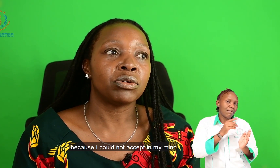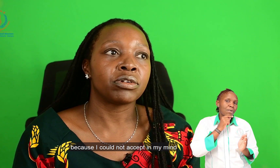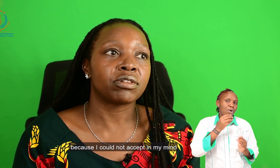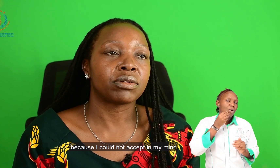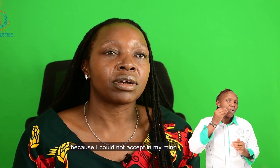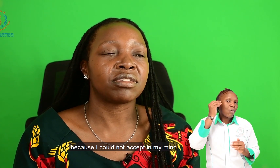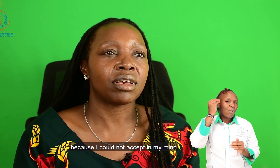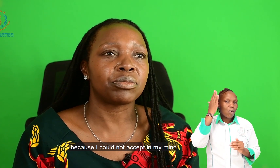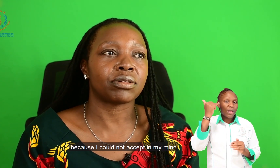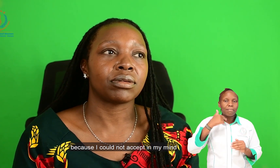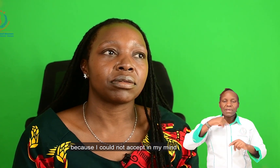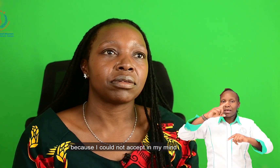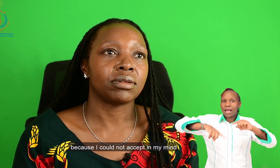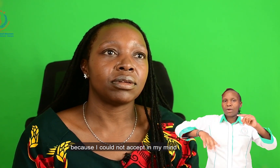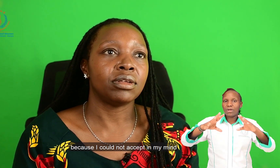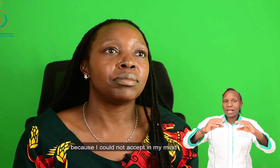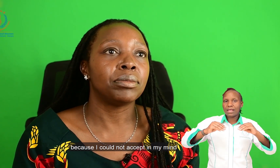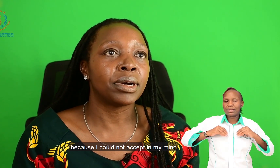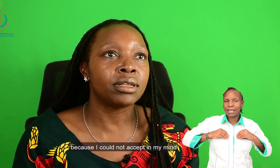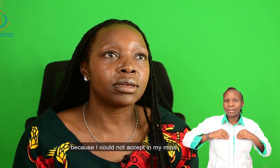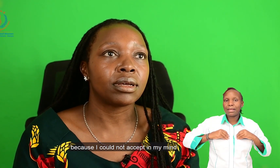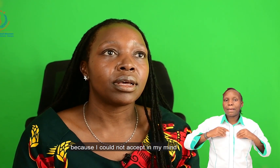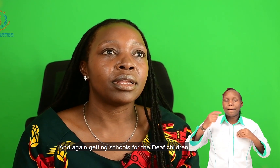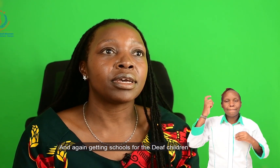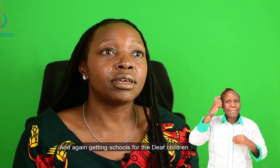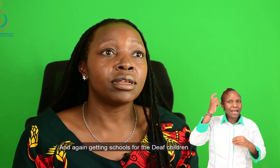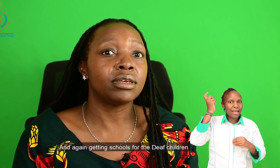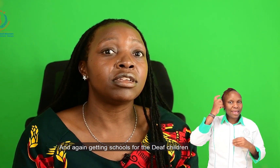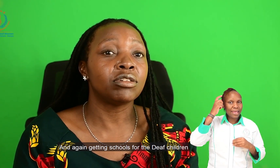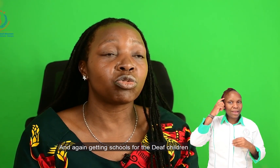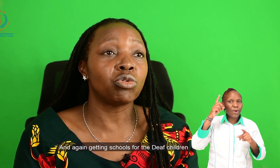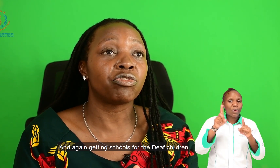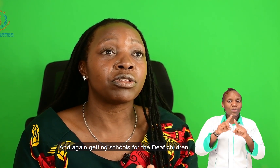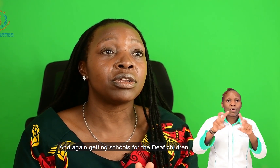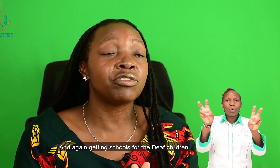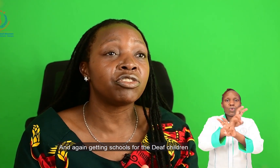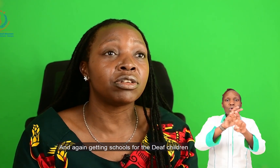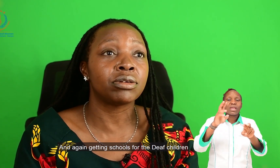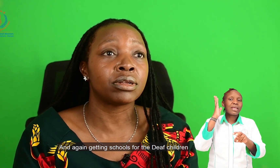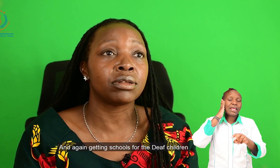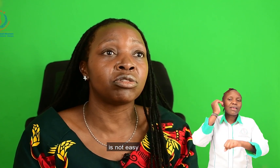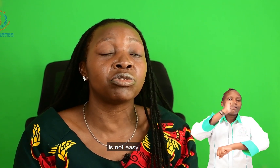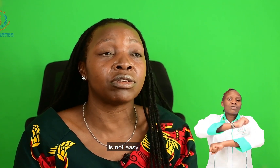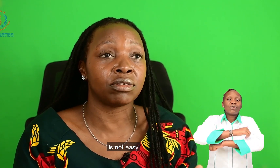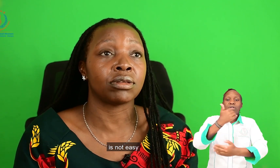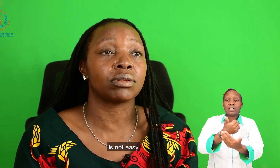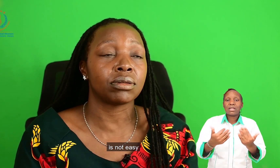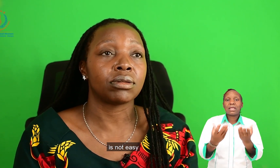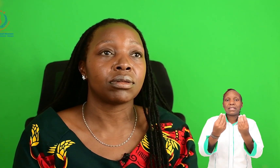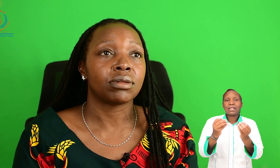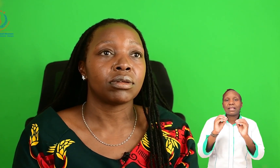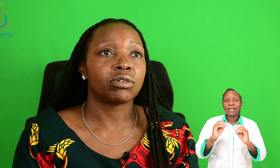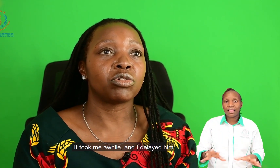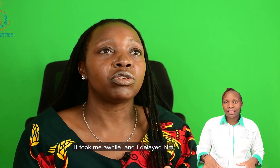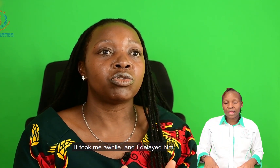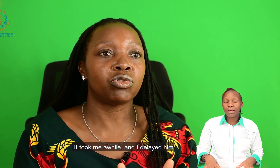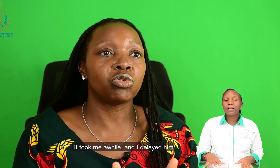not accept in my mind. And again, getting school for the deaf children is not easy. So it took me